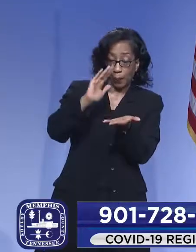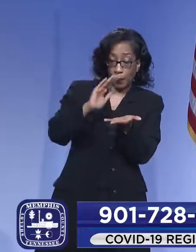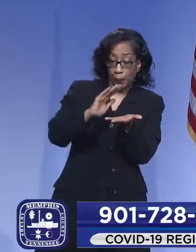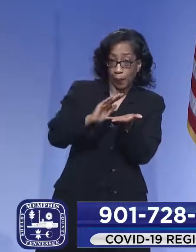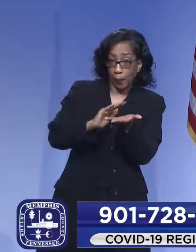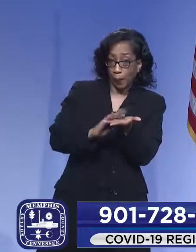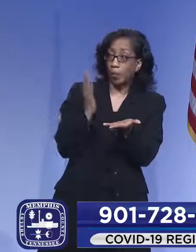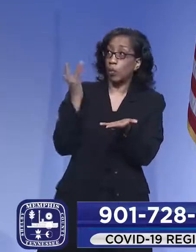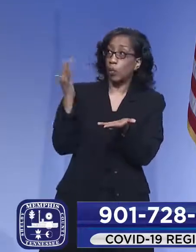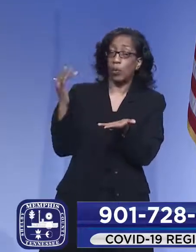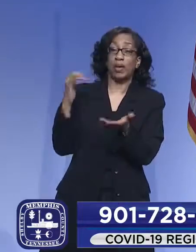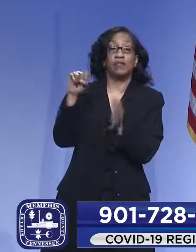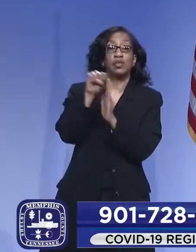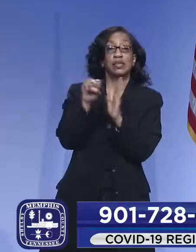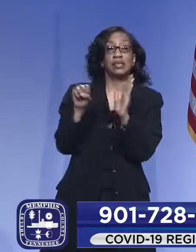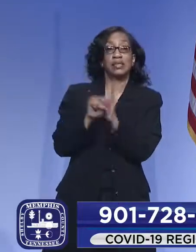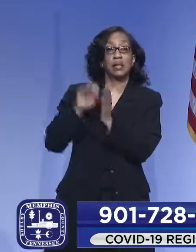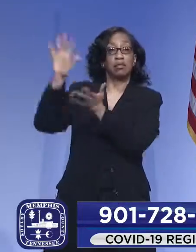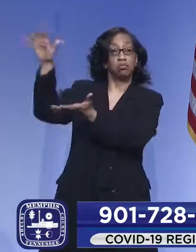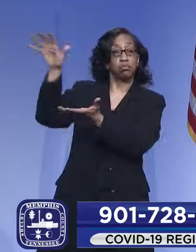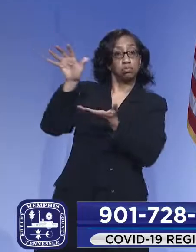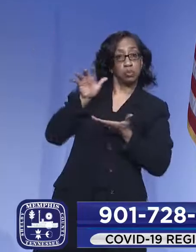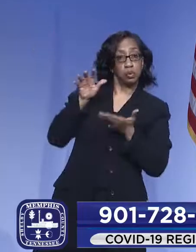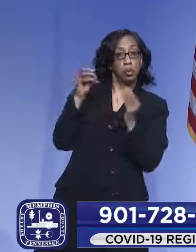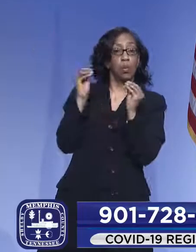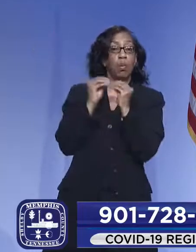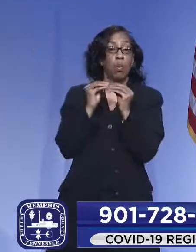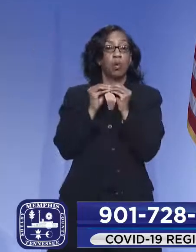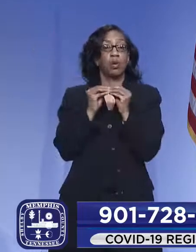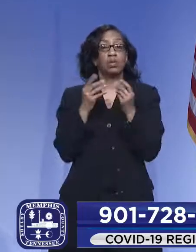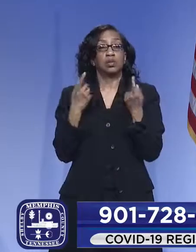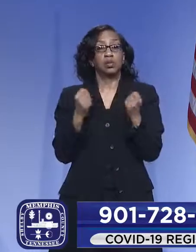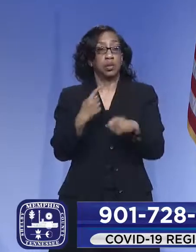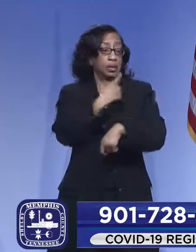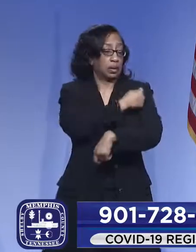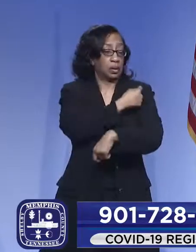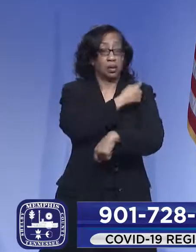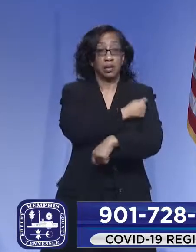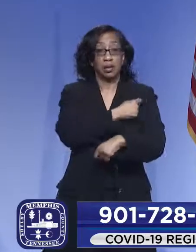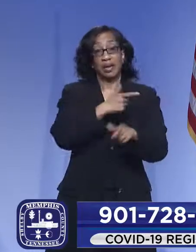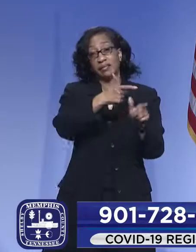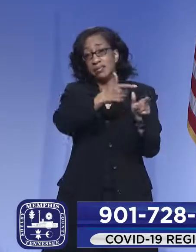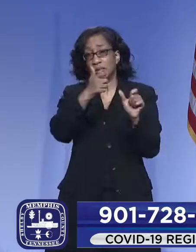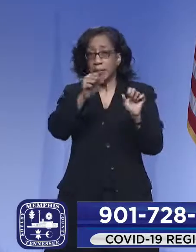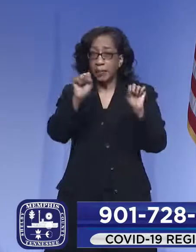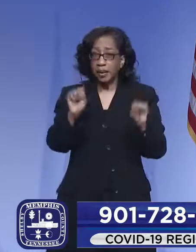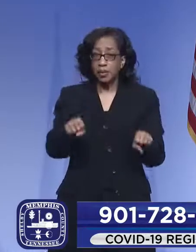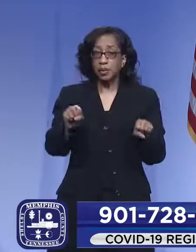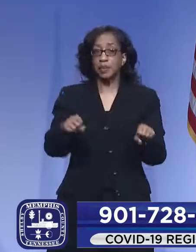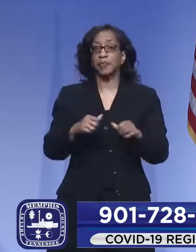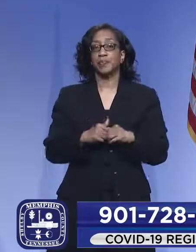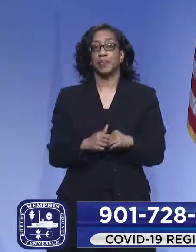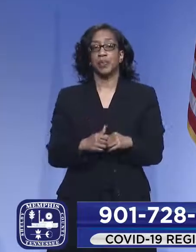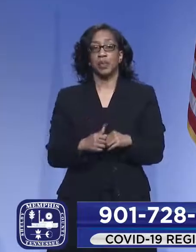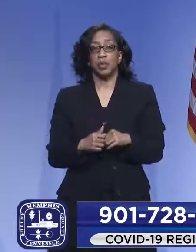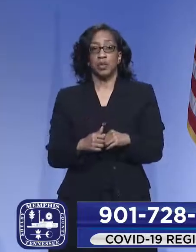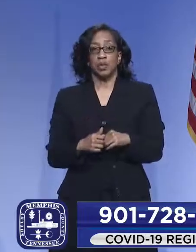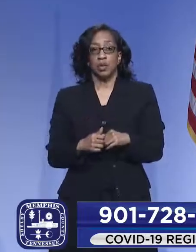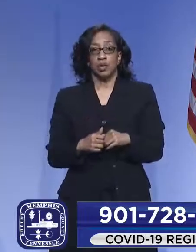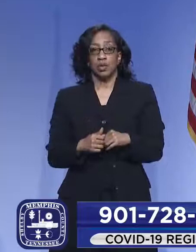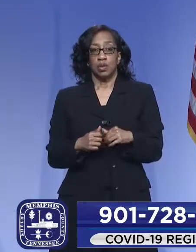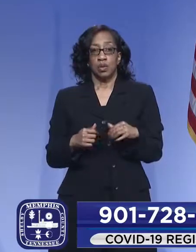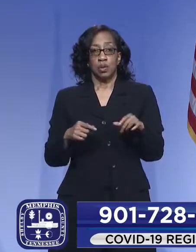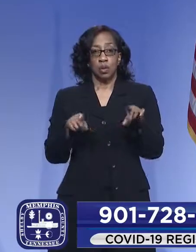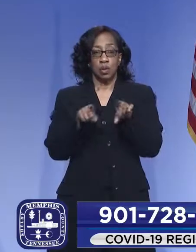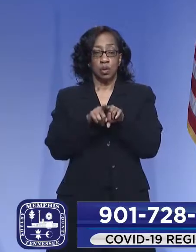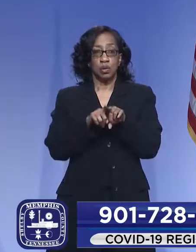in. A couple of reasons. We're trying to get as many shots in arms as fast as we can. So we're trying to show that there is a demand